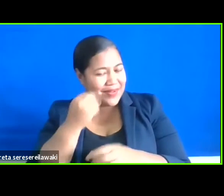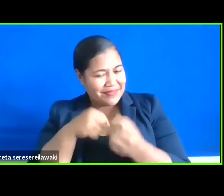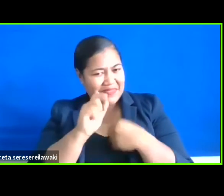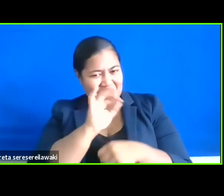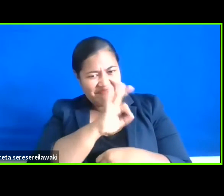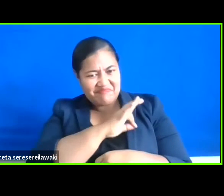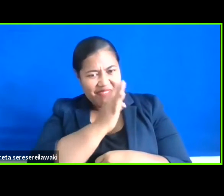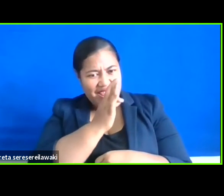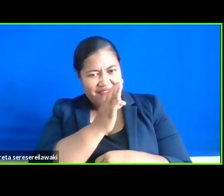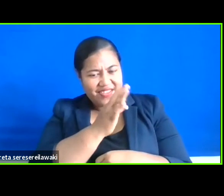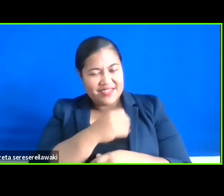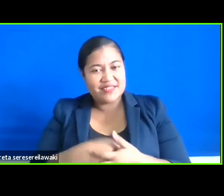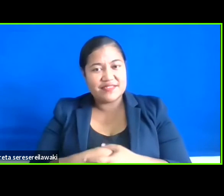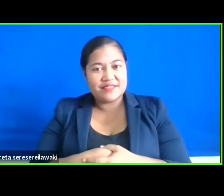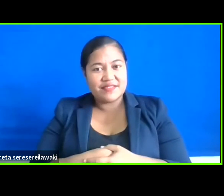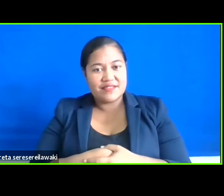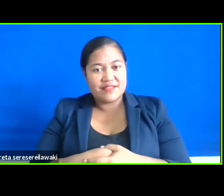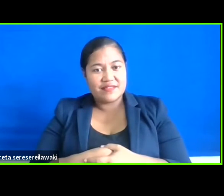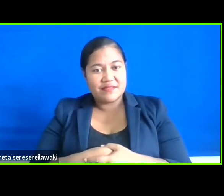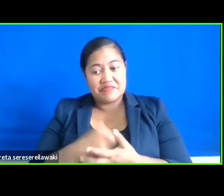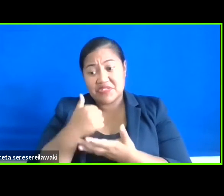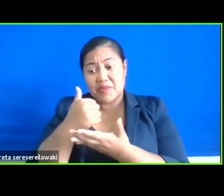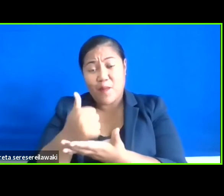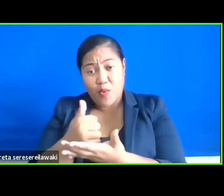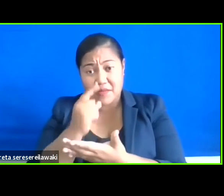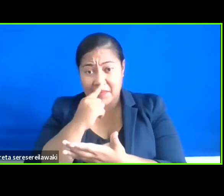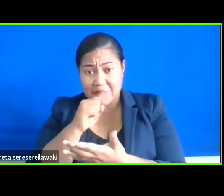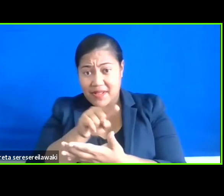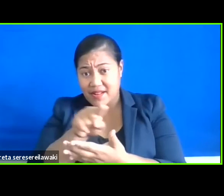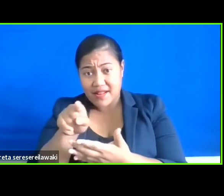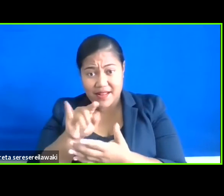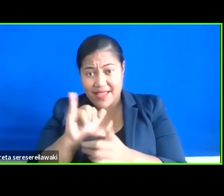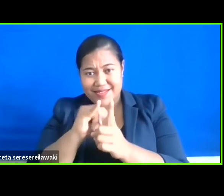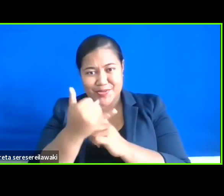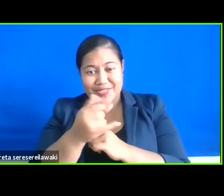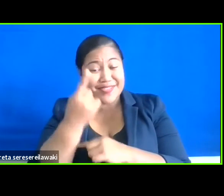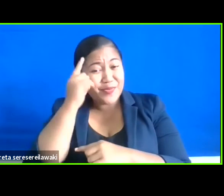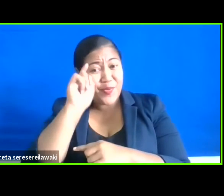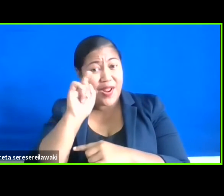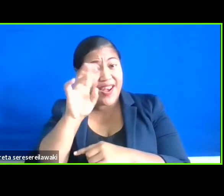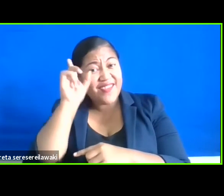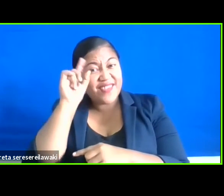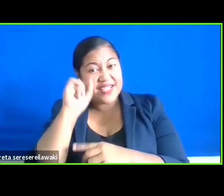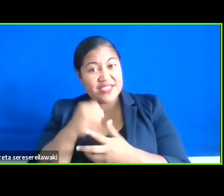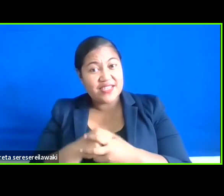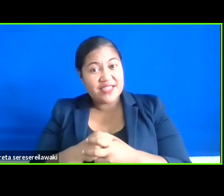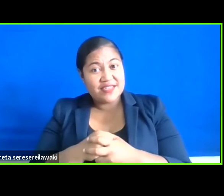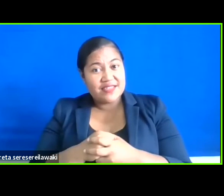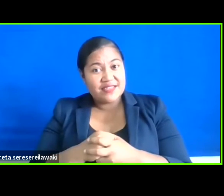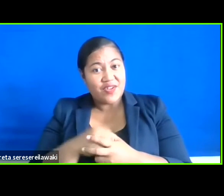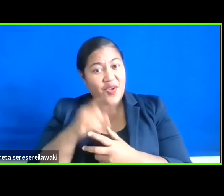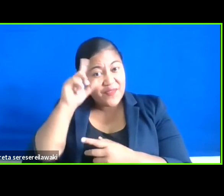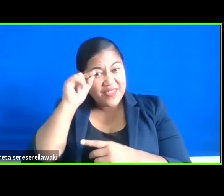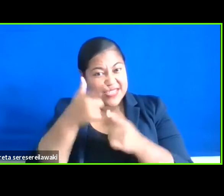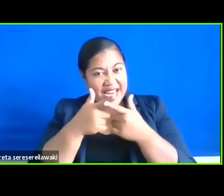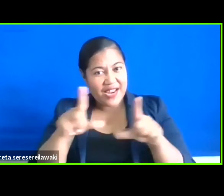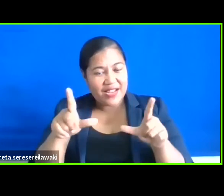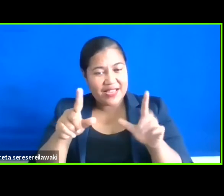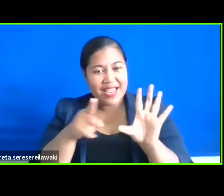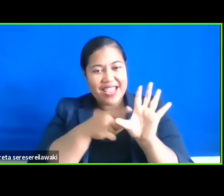people and society. that is what we call in Fijian in or in Tauke languages yellow matua.